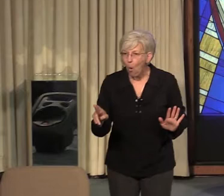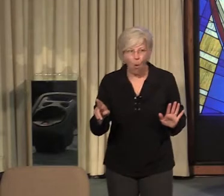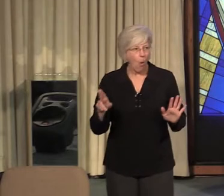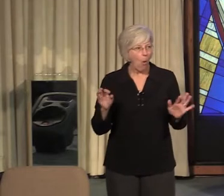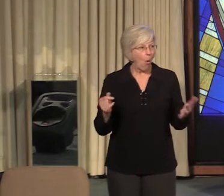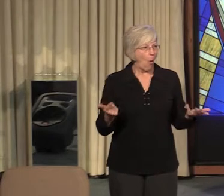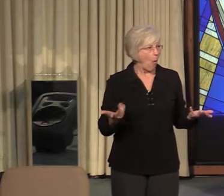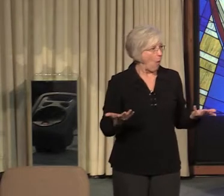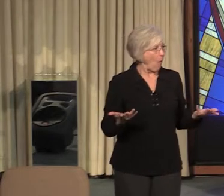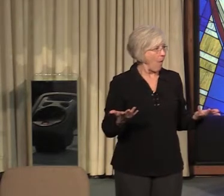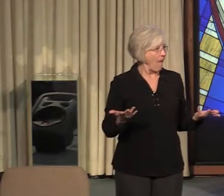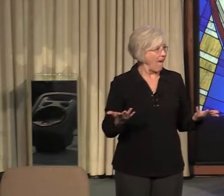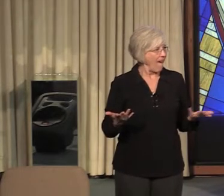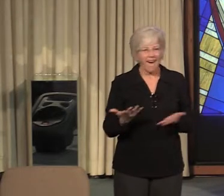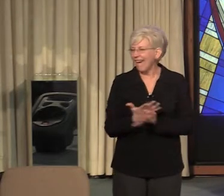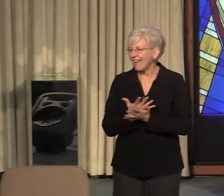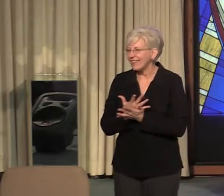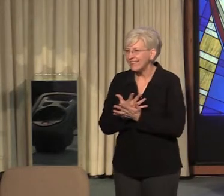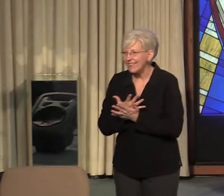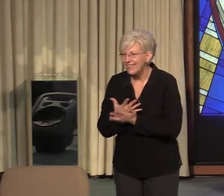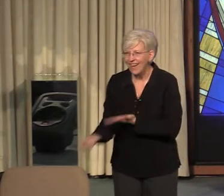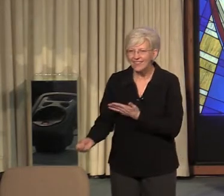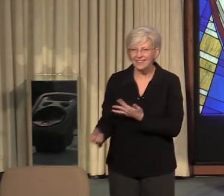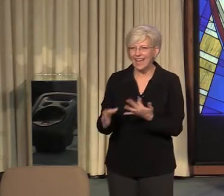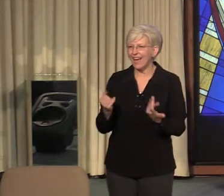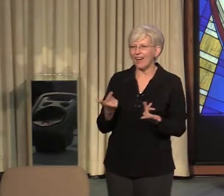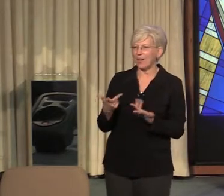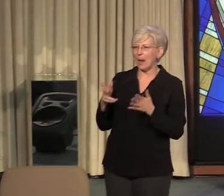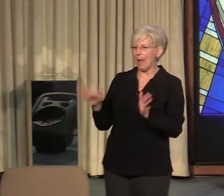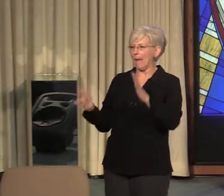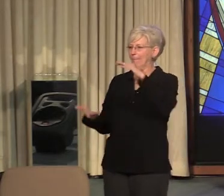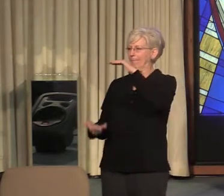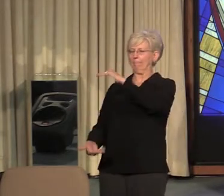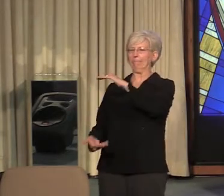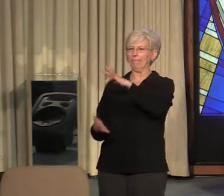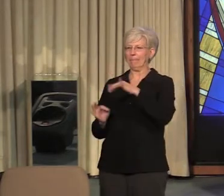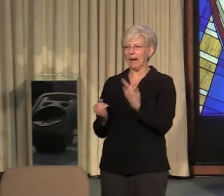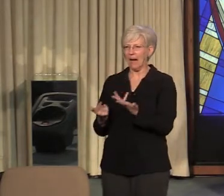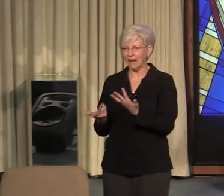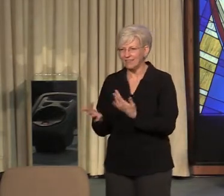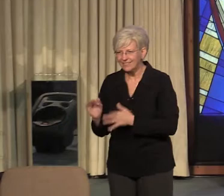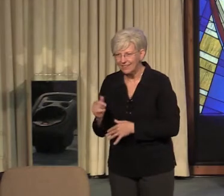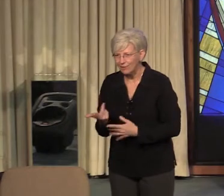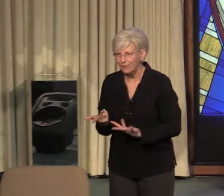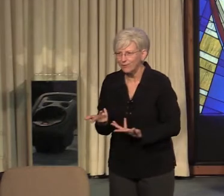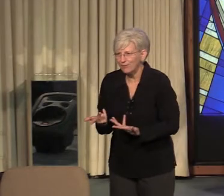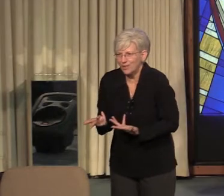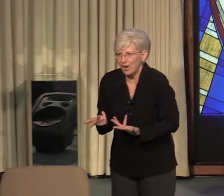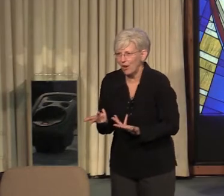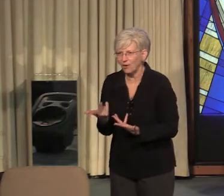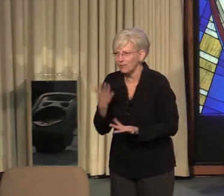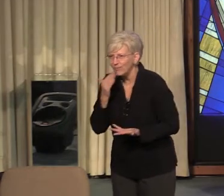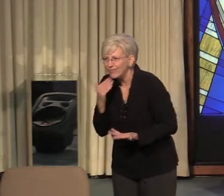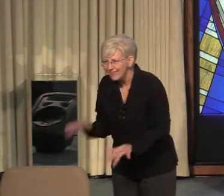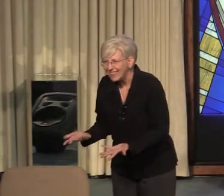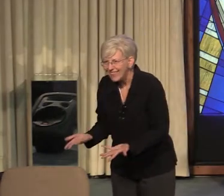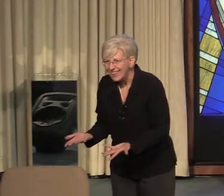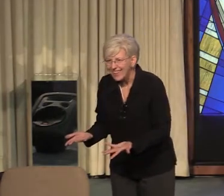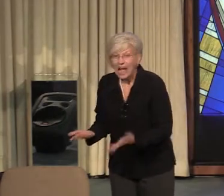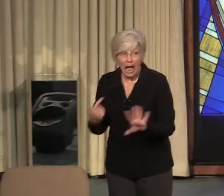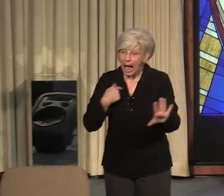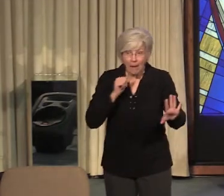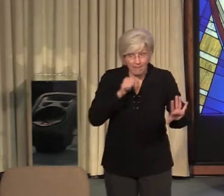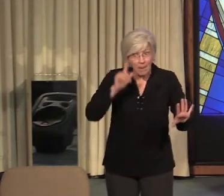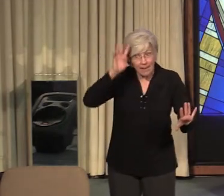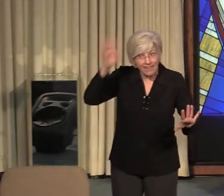wine. Okay? Because at some level, even though, right? I'm not making